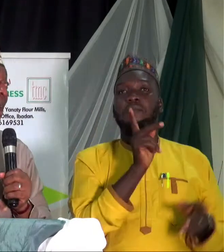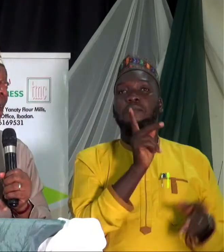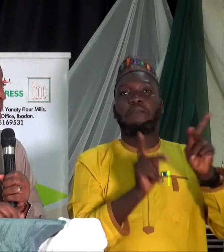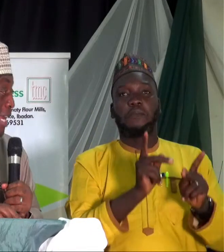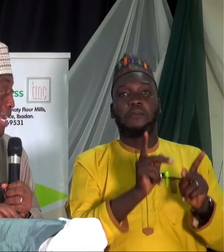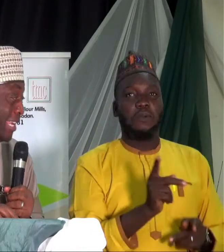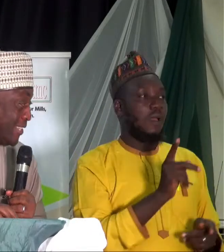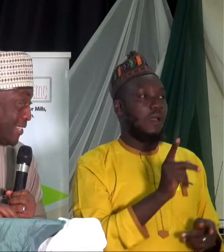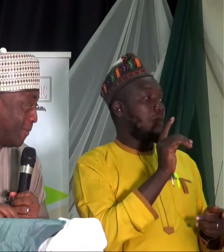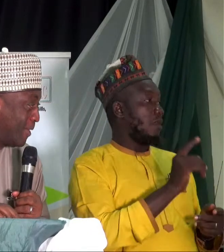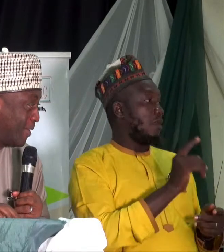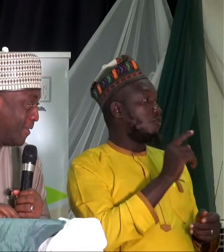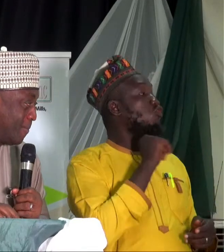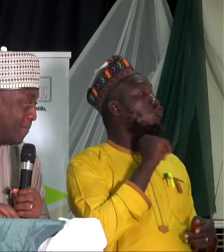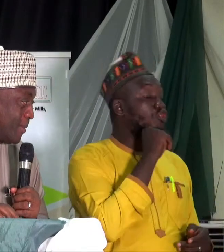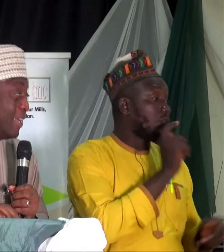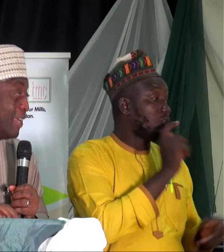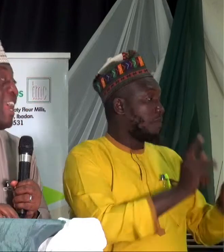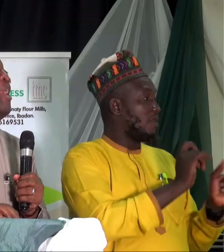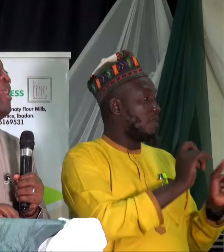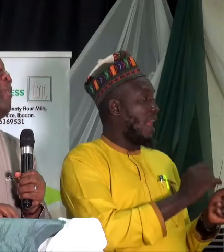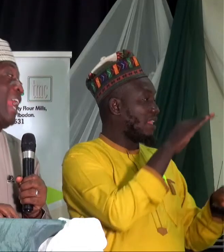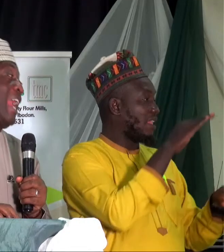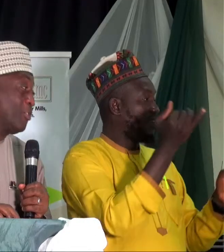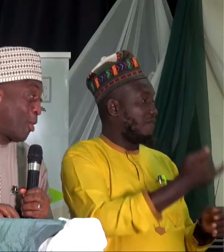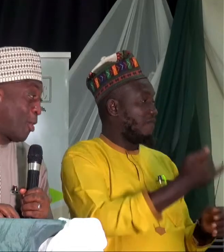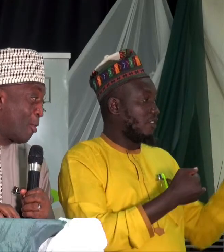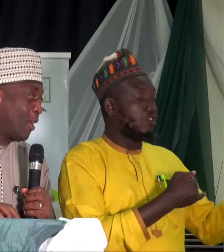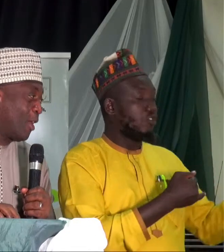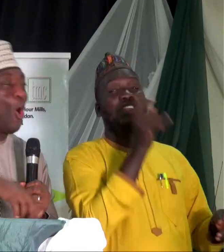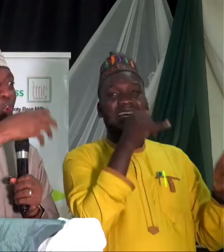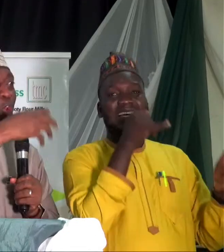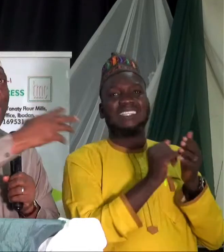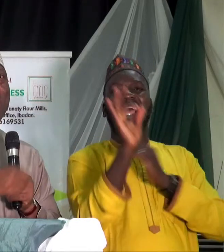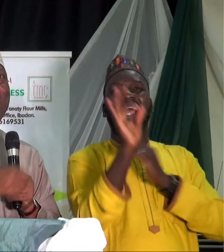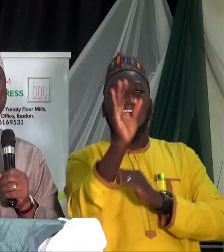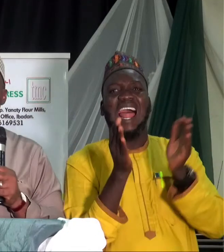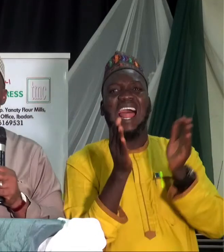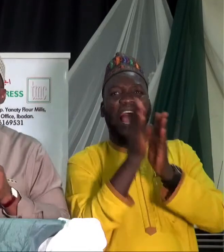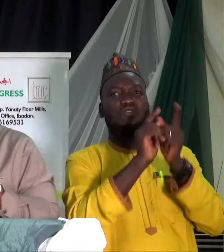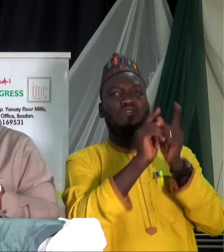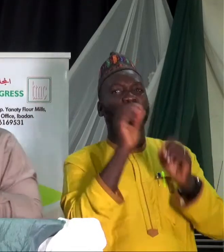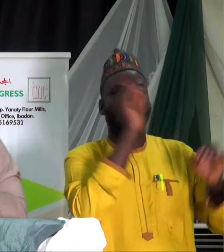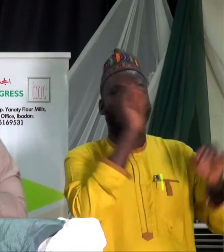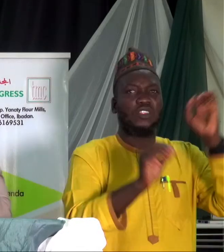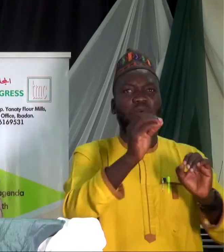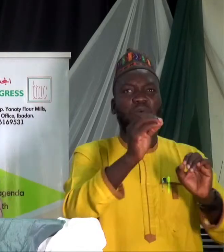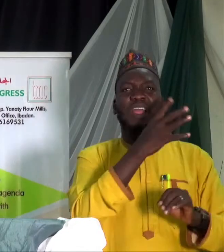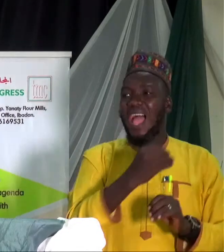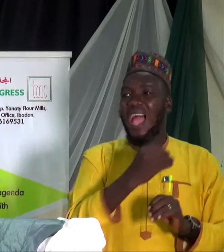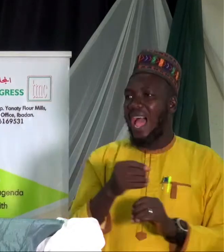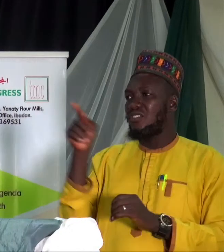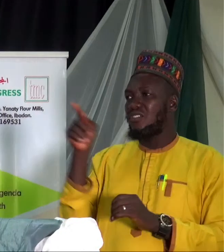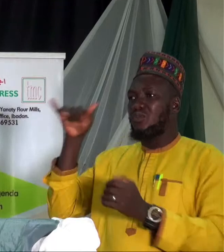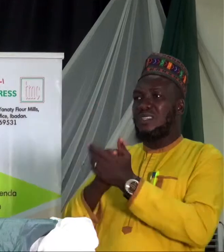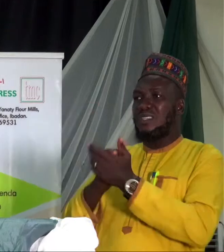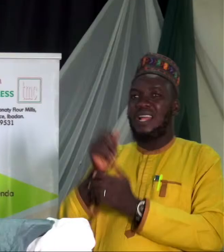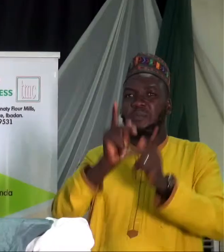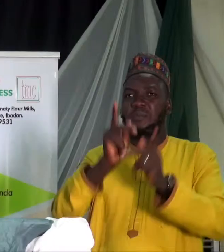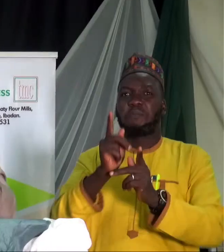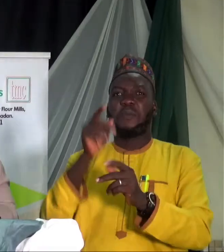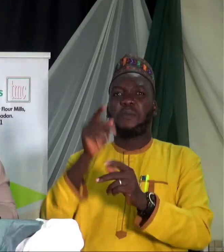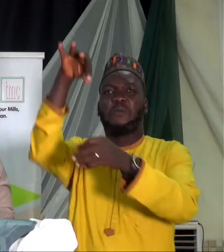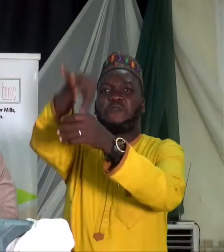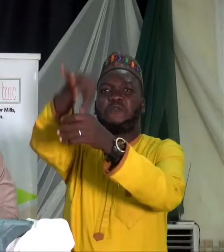awon eyan wa da yin si sawon eyan wa da yin soro olorun ni atawa teyin eyan da soro awa